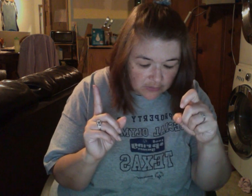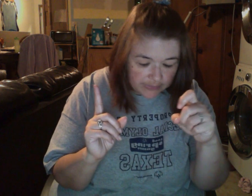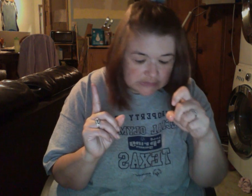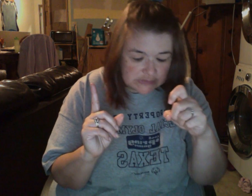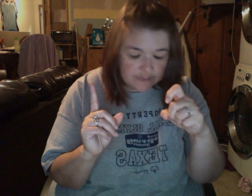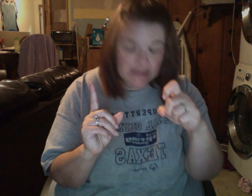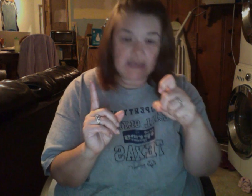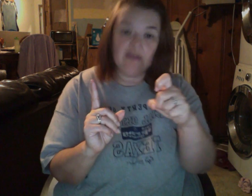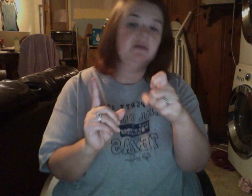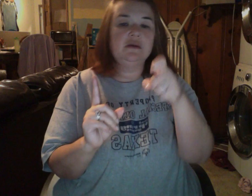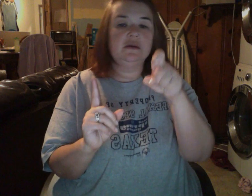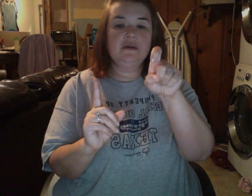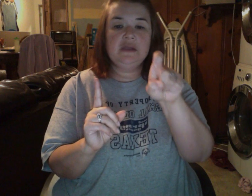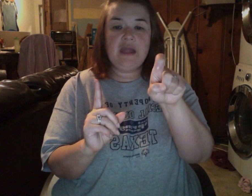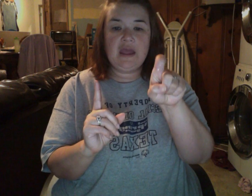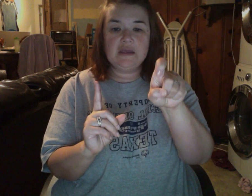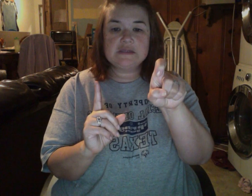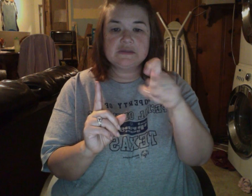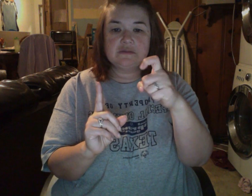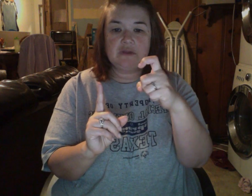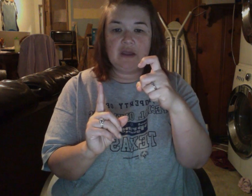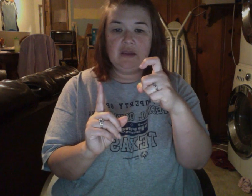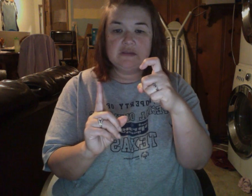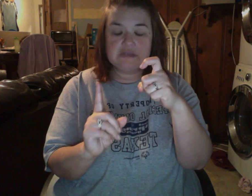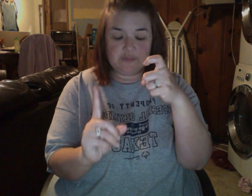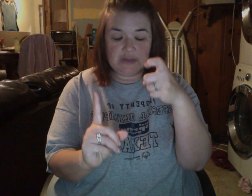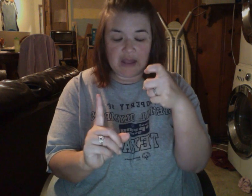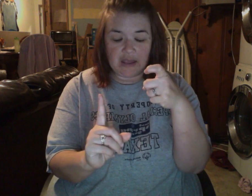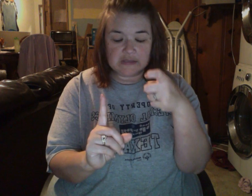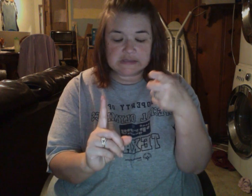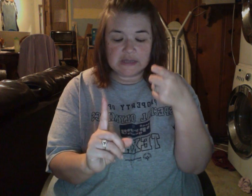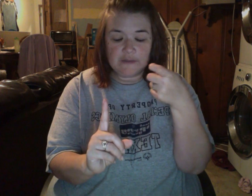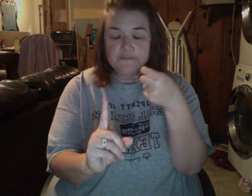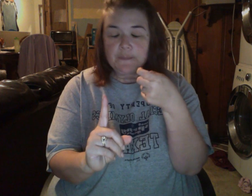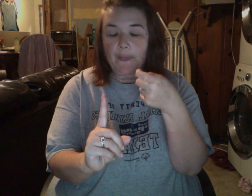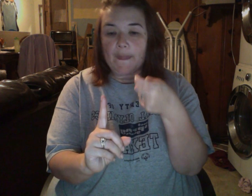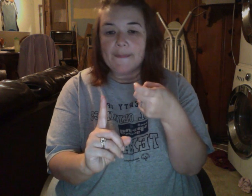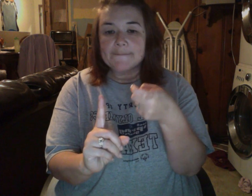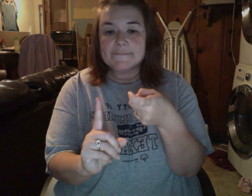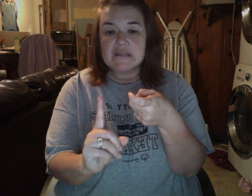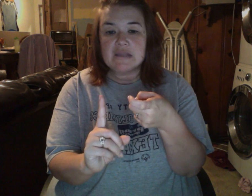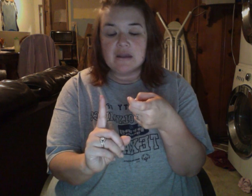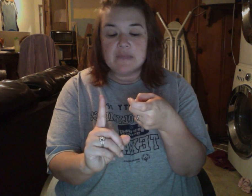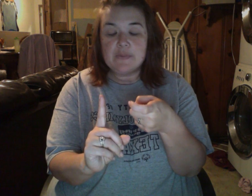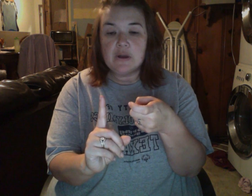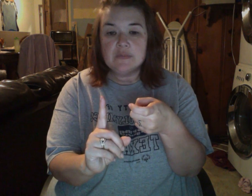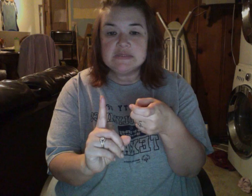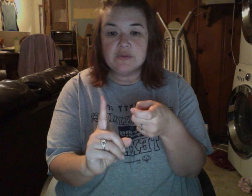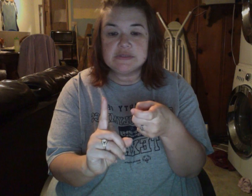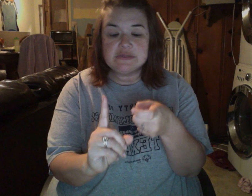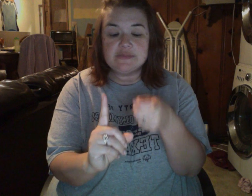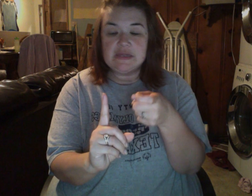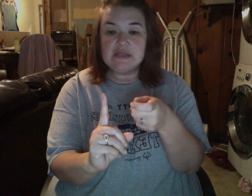going to be an X. Okay, it's going to be an X. Now my palm is going to be to